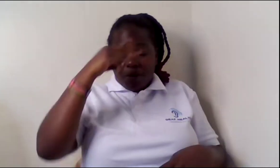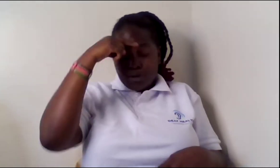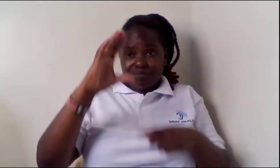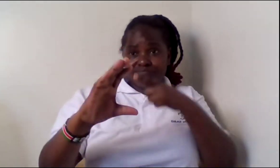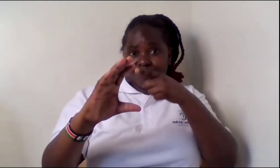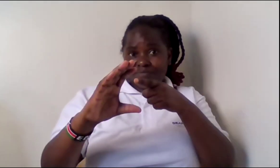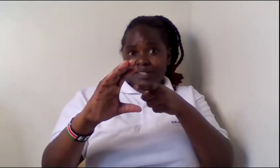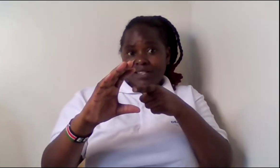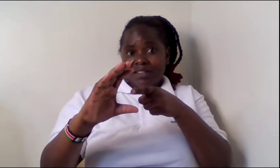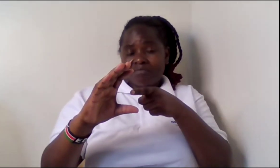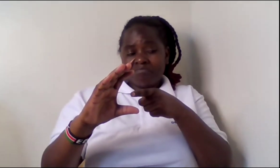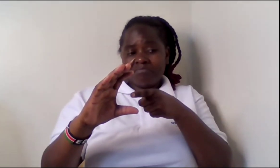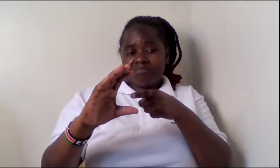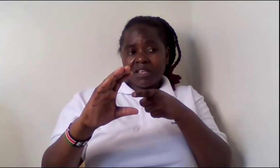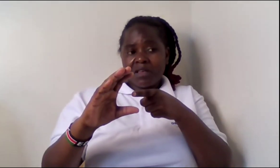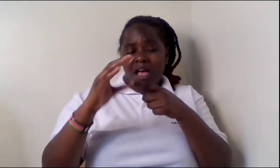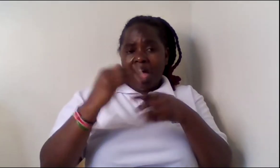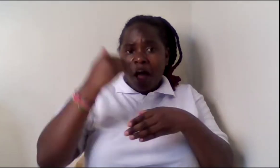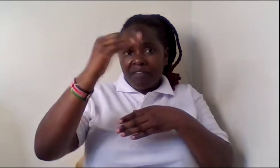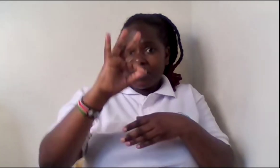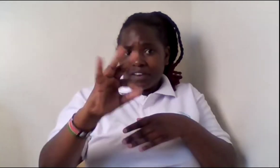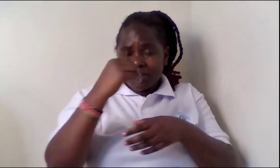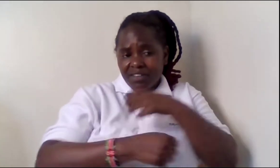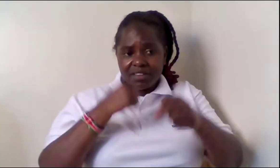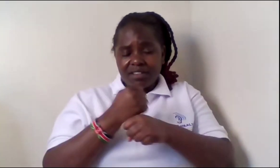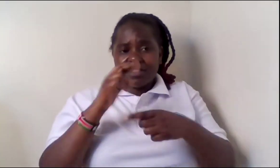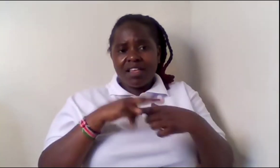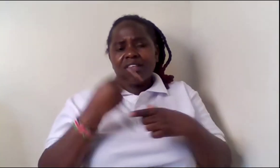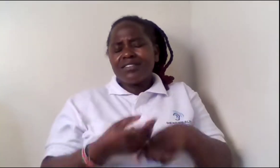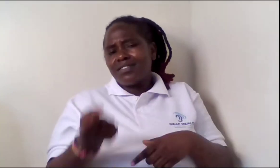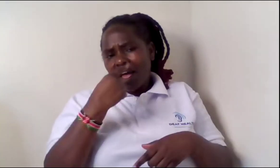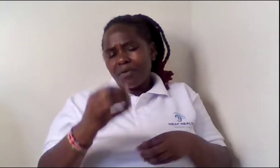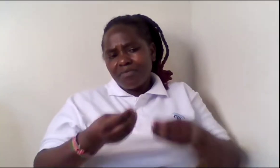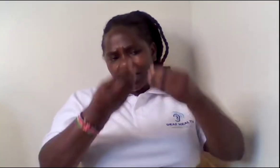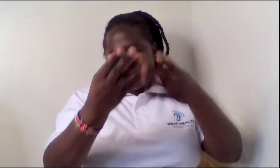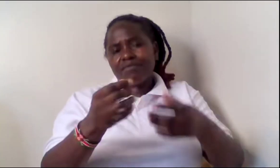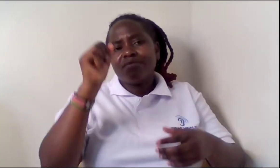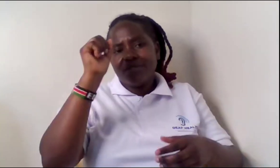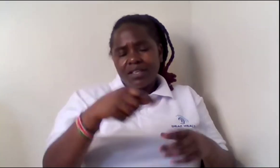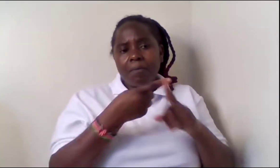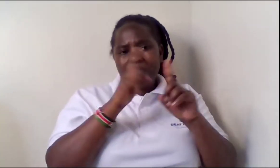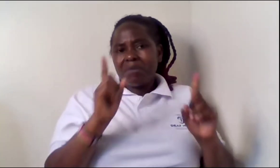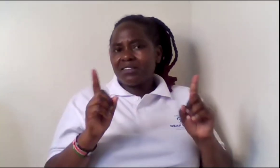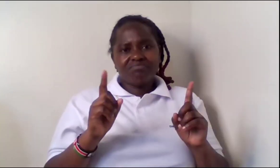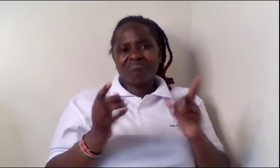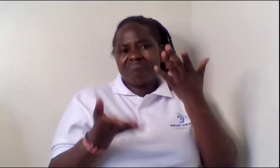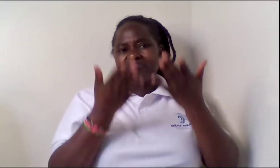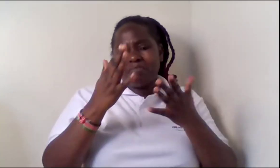the 3rd year, yes, we will give you the antibiotic and we will treat you, but it might have already damaged